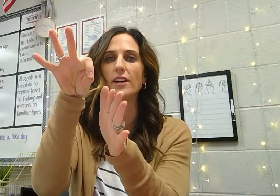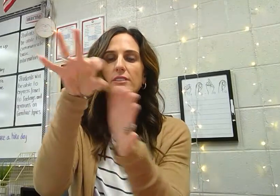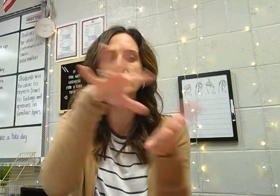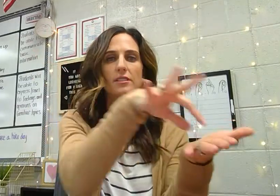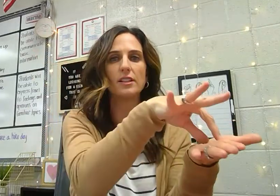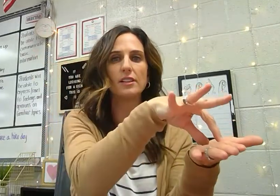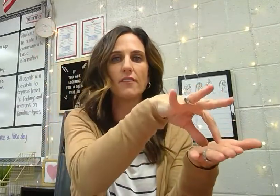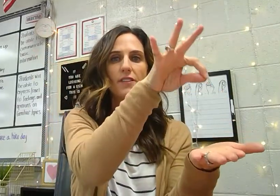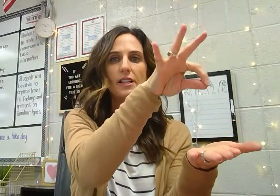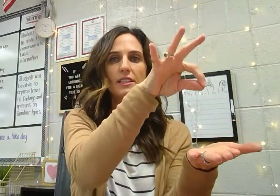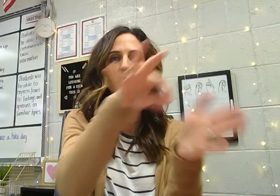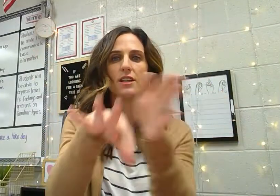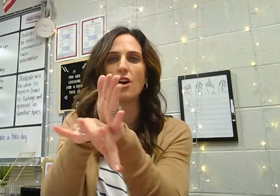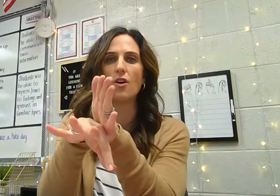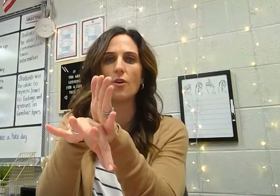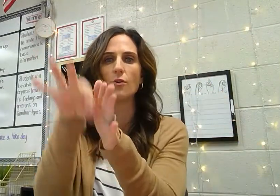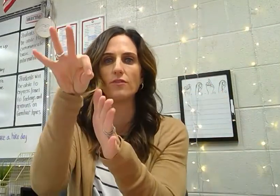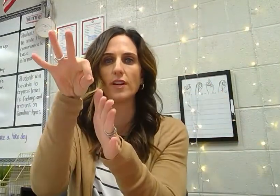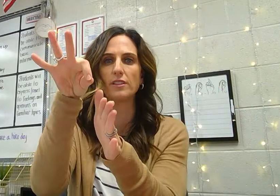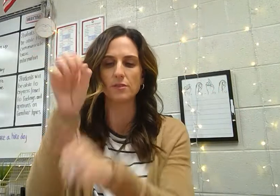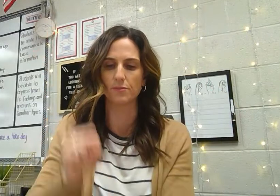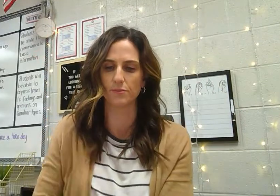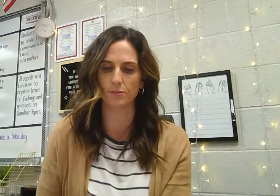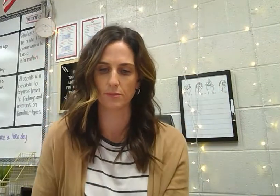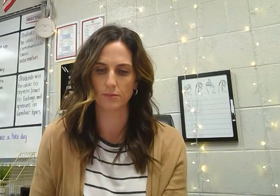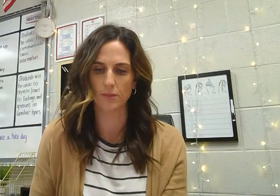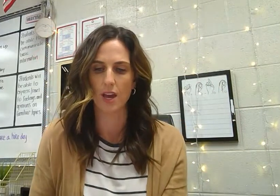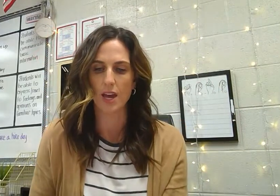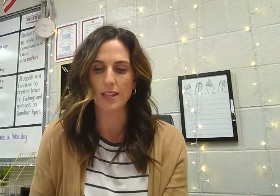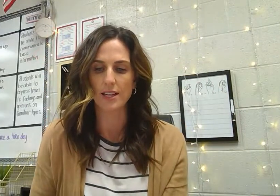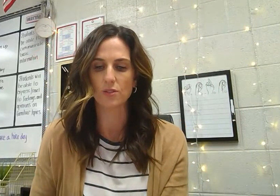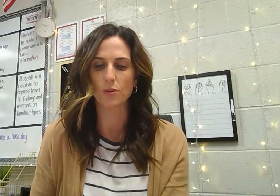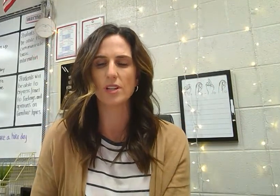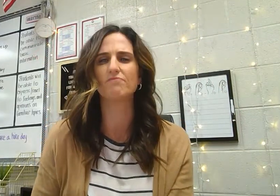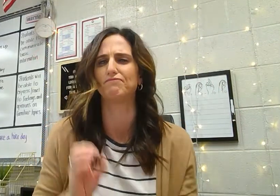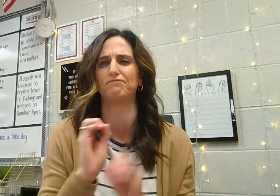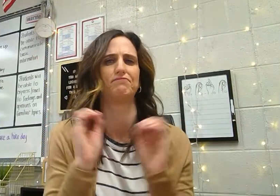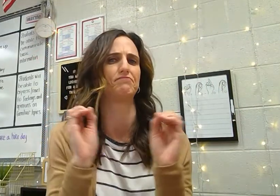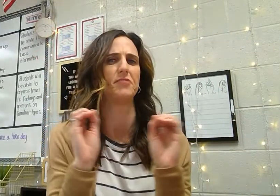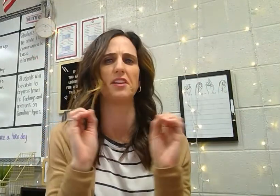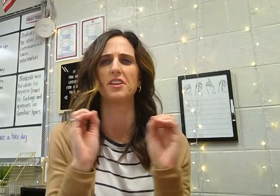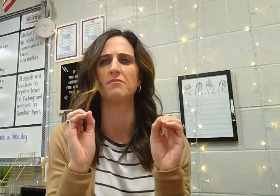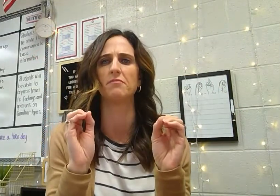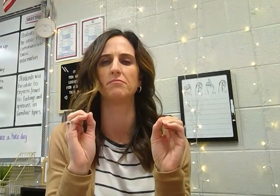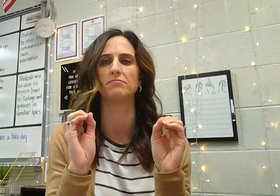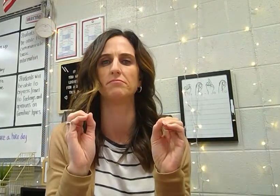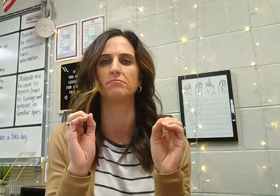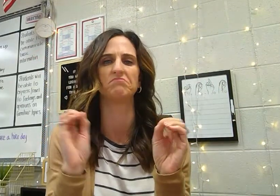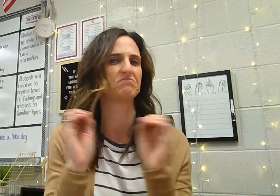find. Find or find. The next one, nothing.